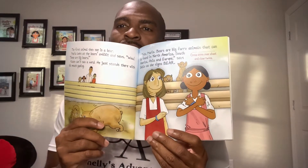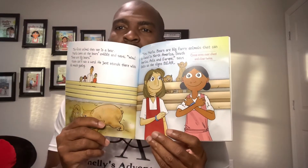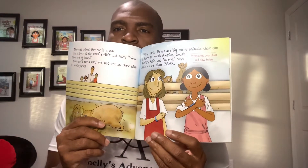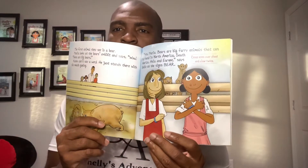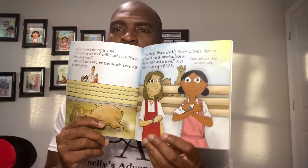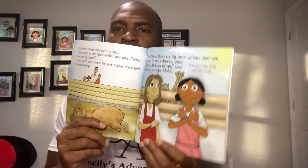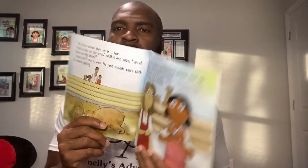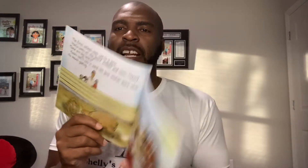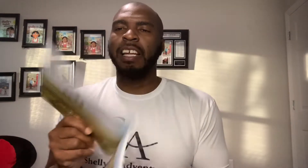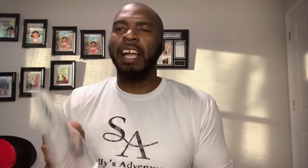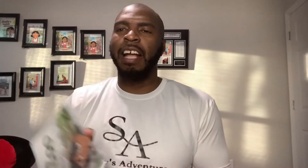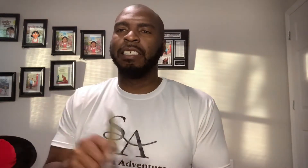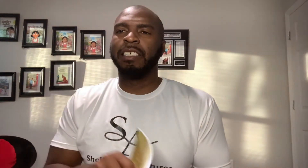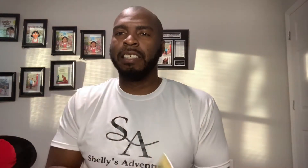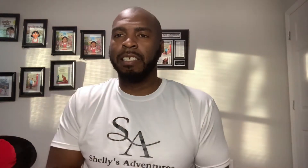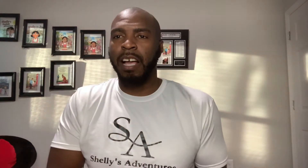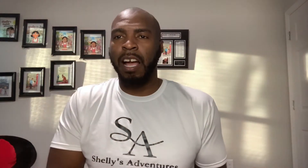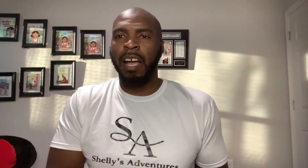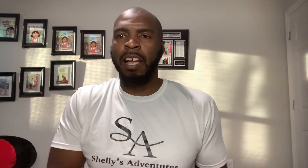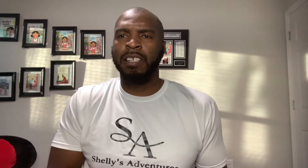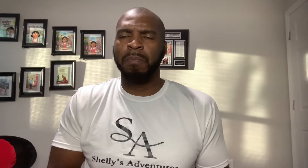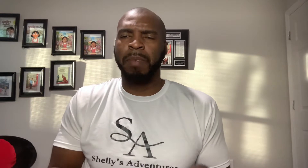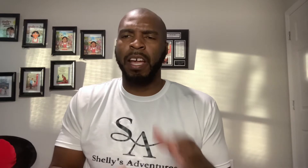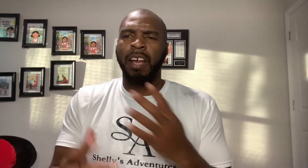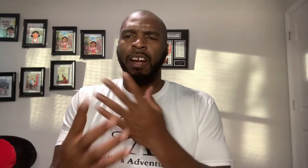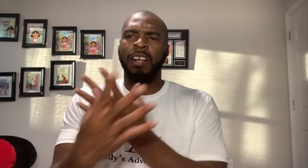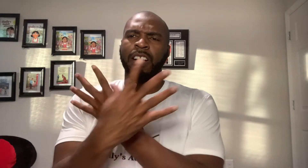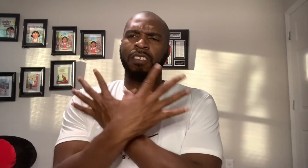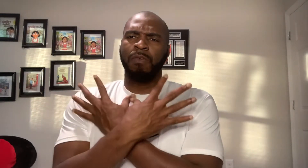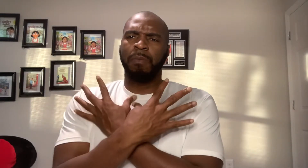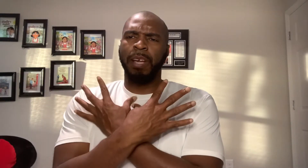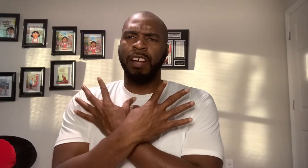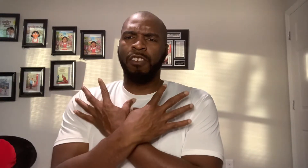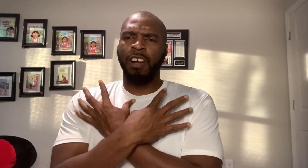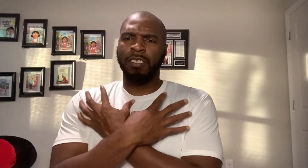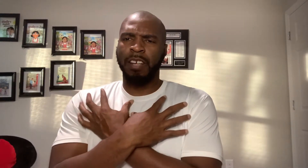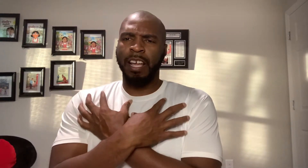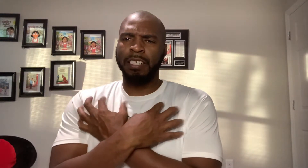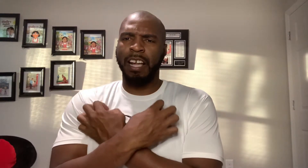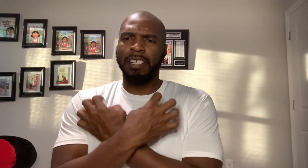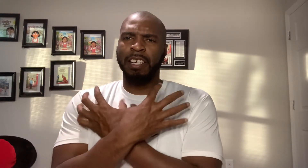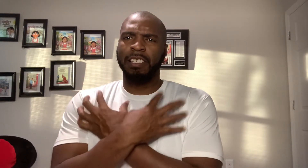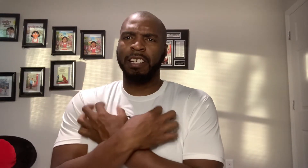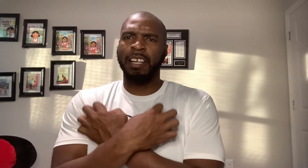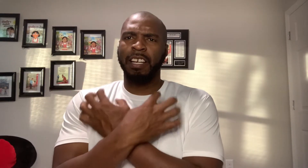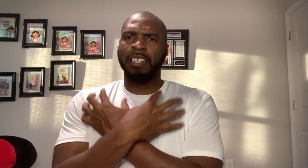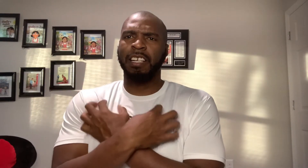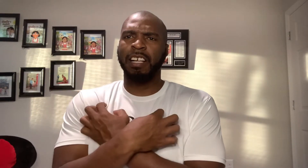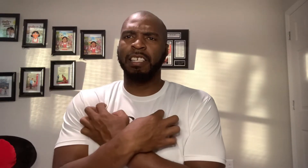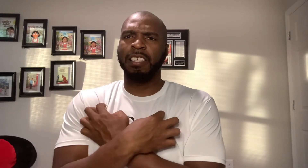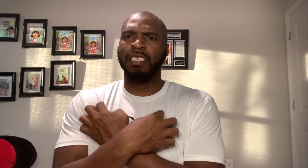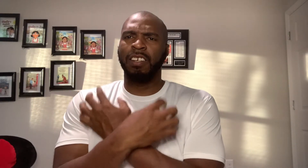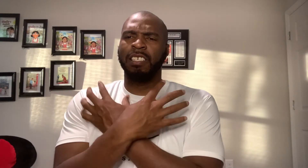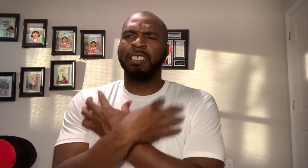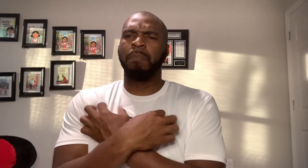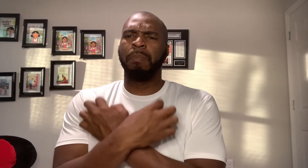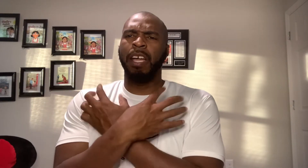Europe, says Shelley as she signs bear. So for bear, you cross your hands like this. It's like this. So this is